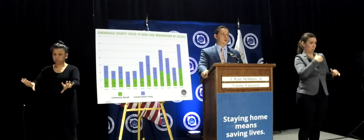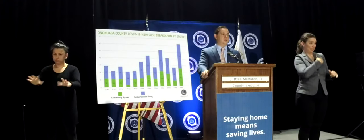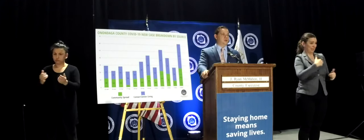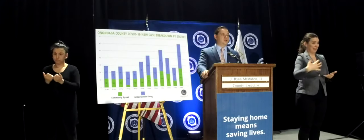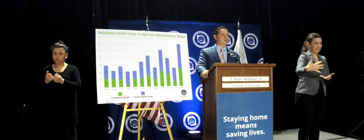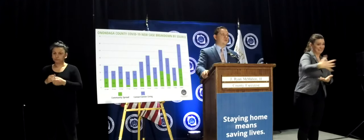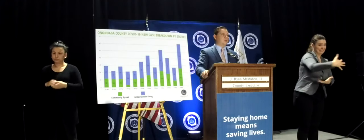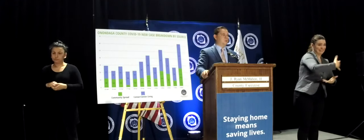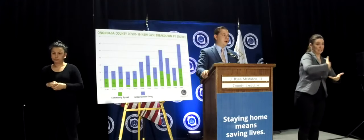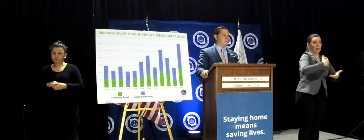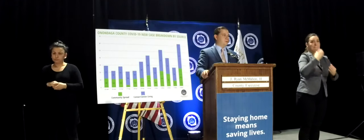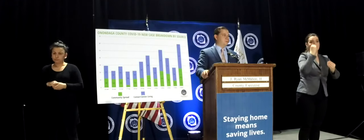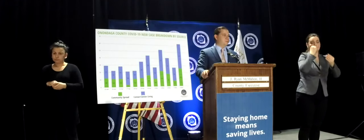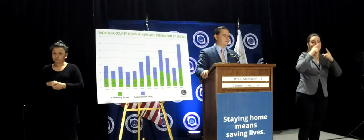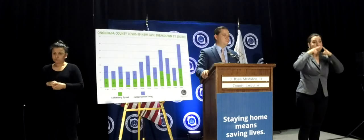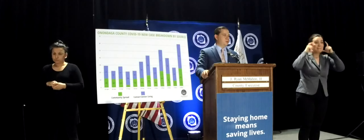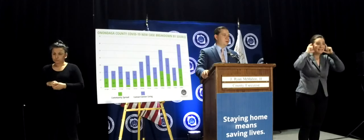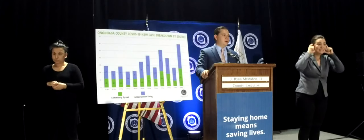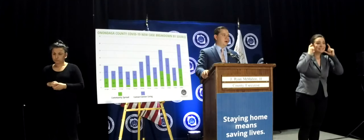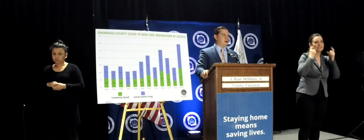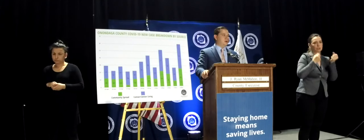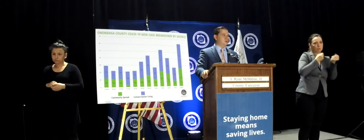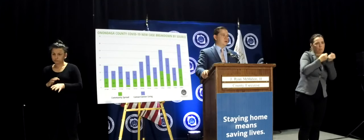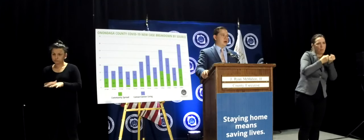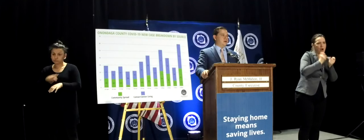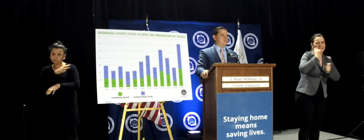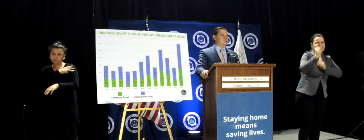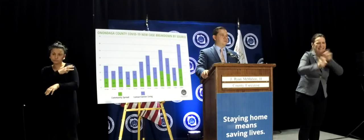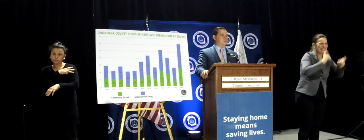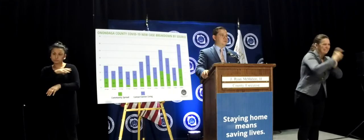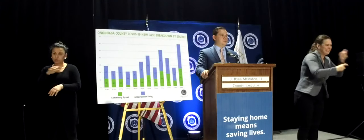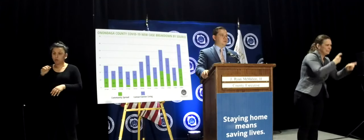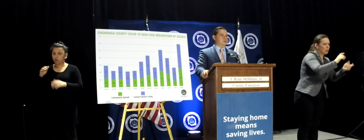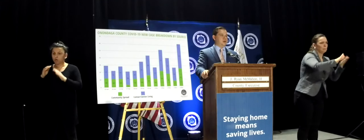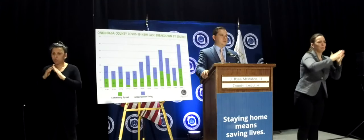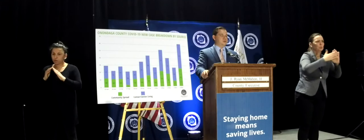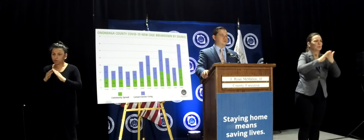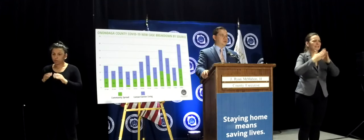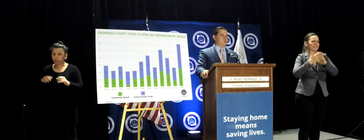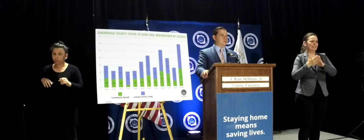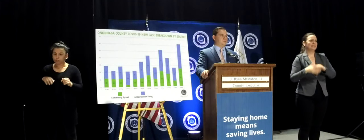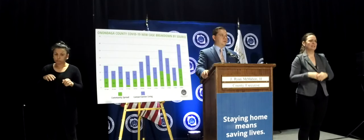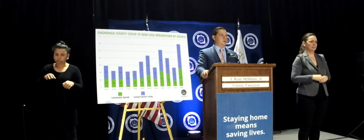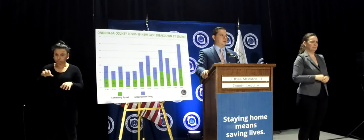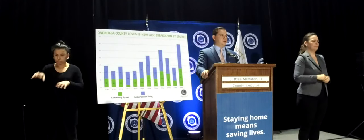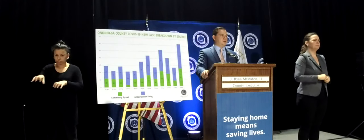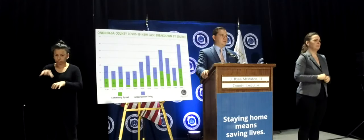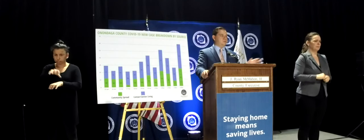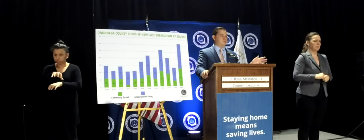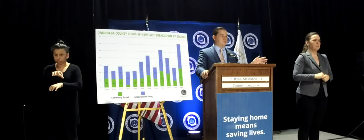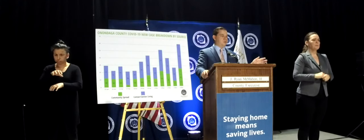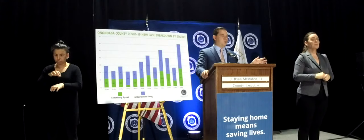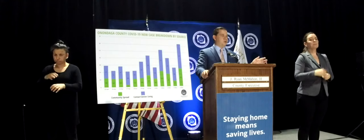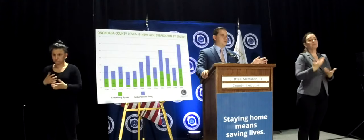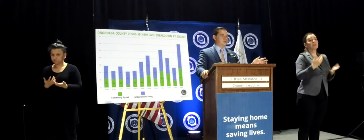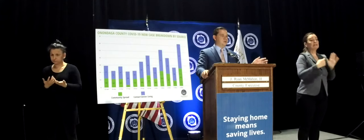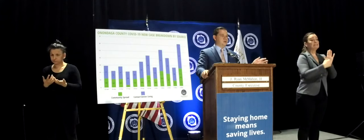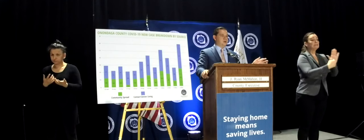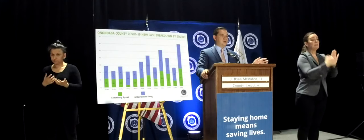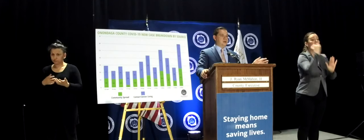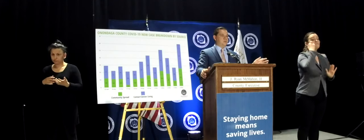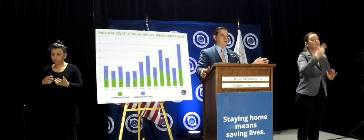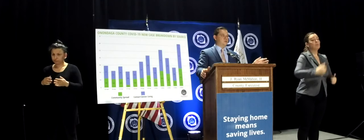live in a two-family property, you have adults, you have children, the front porch